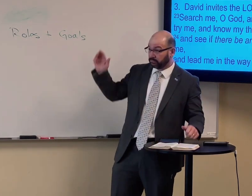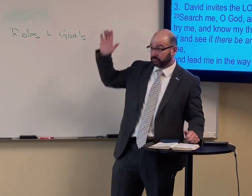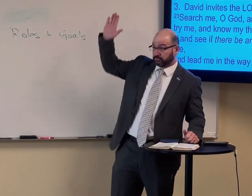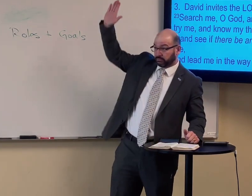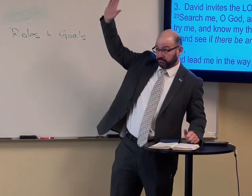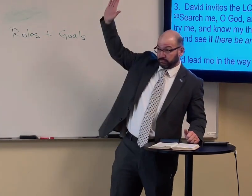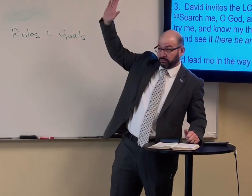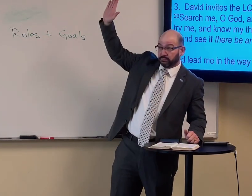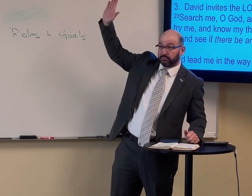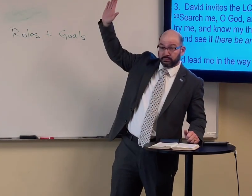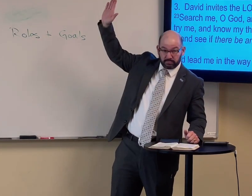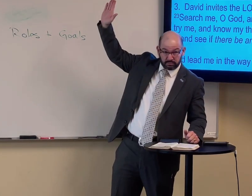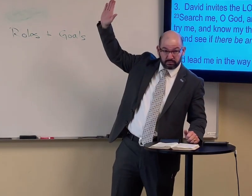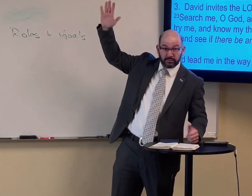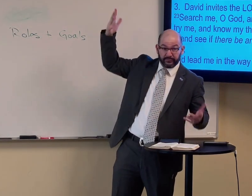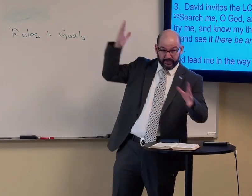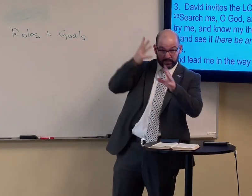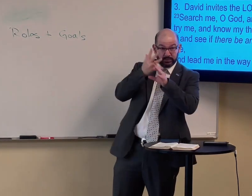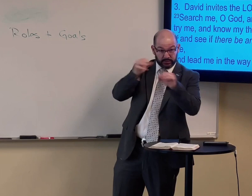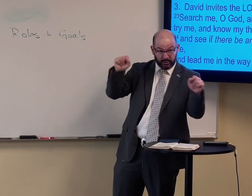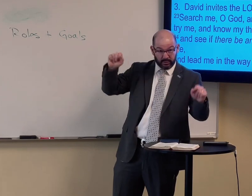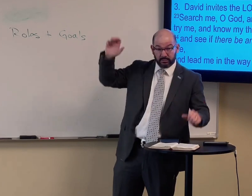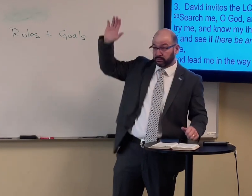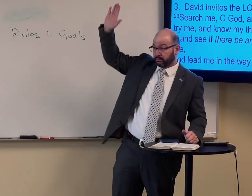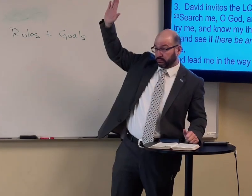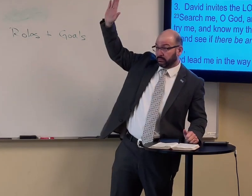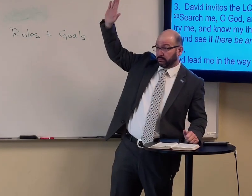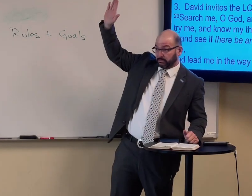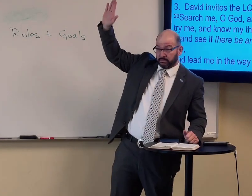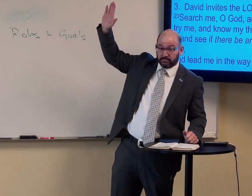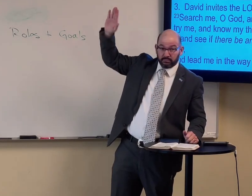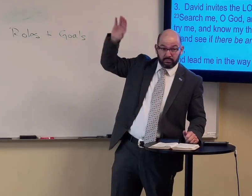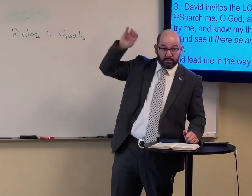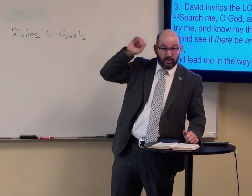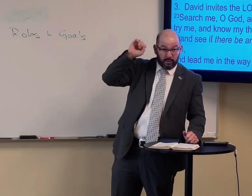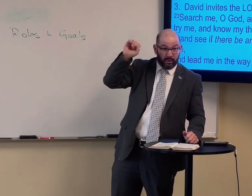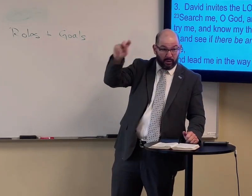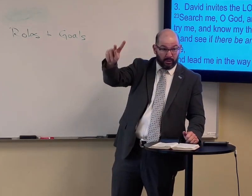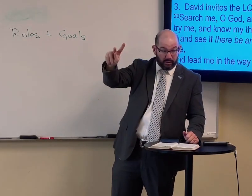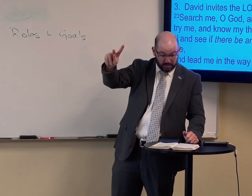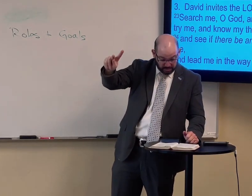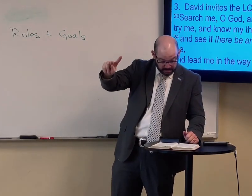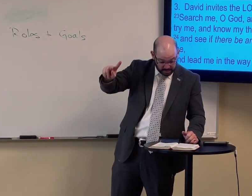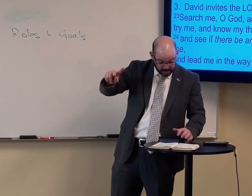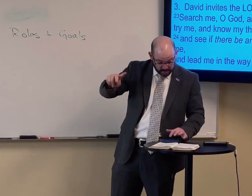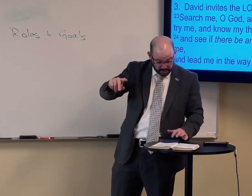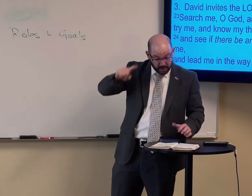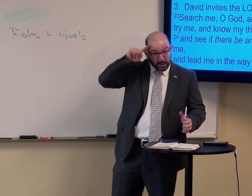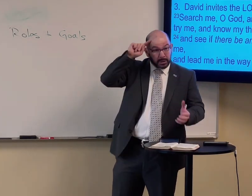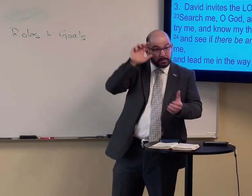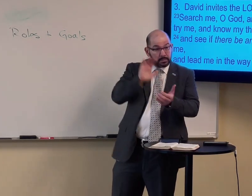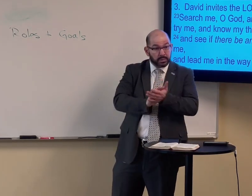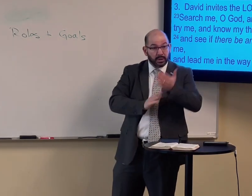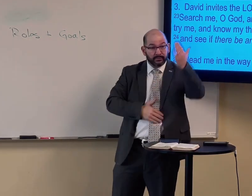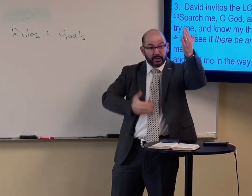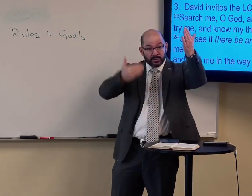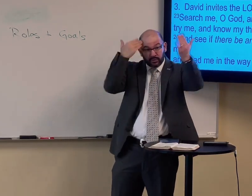be quiet now. See, is everyone here saved? If you're saved, raise your hand, please.